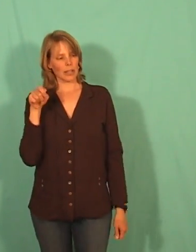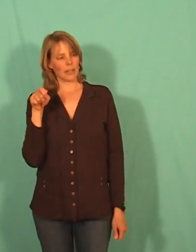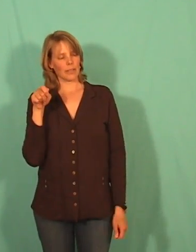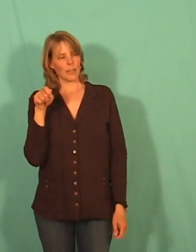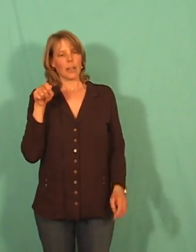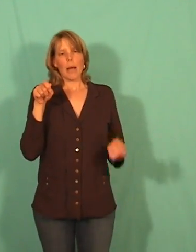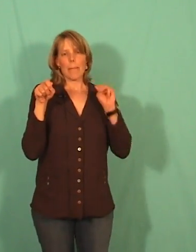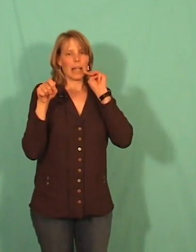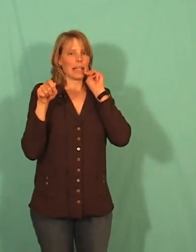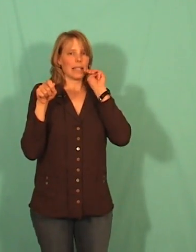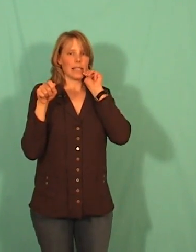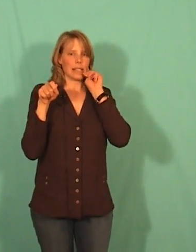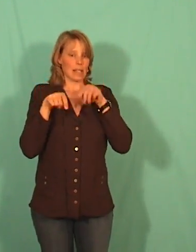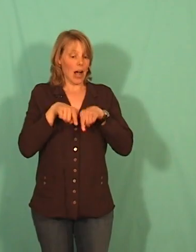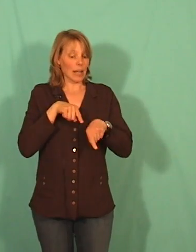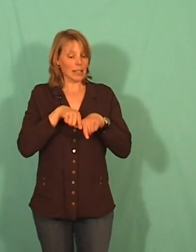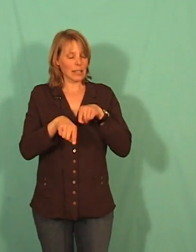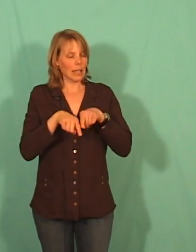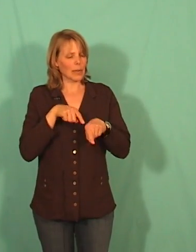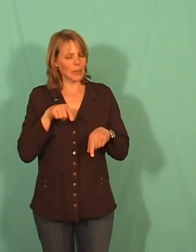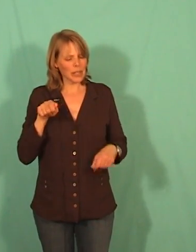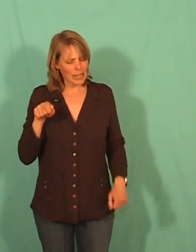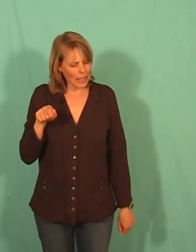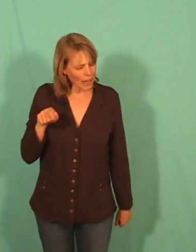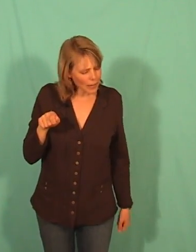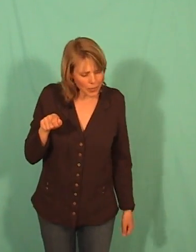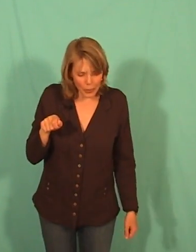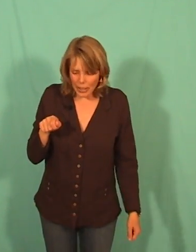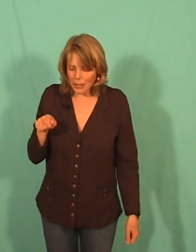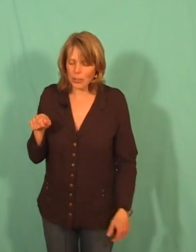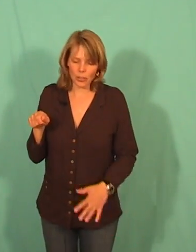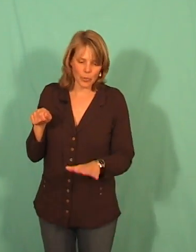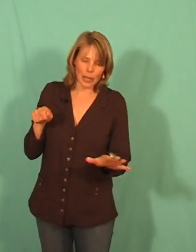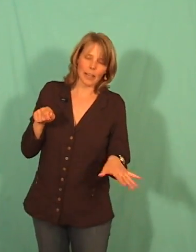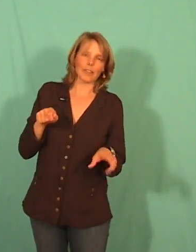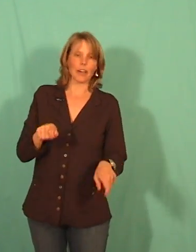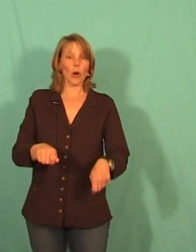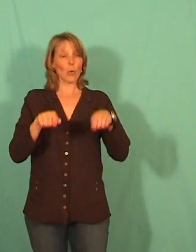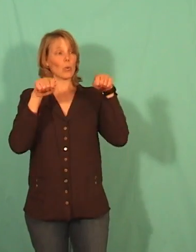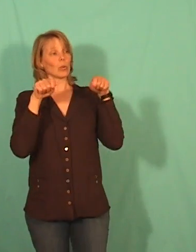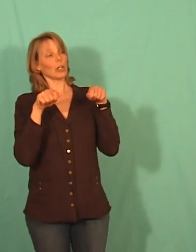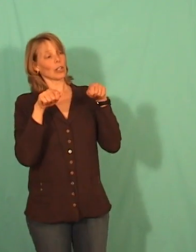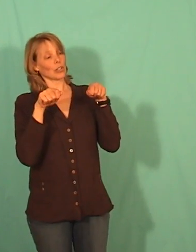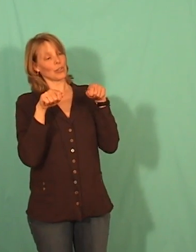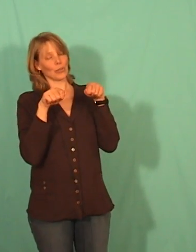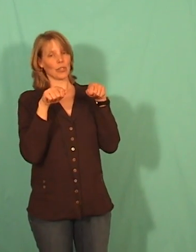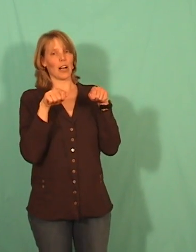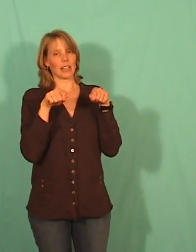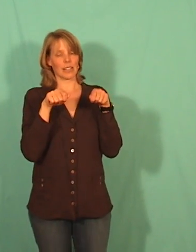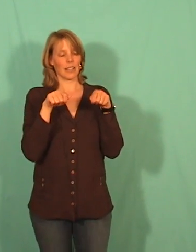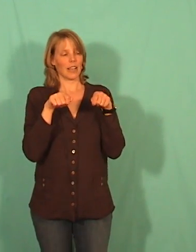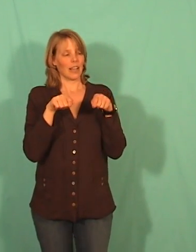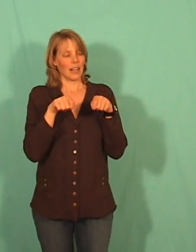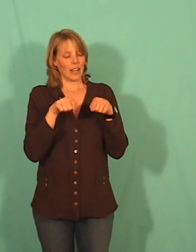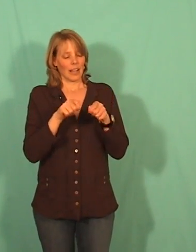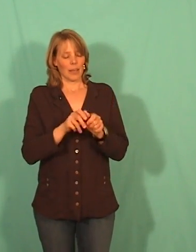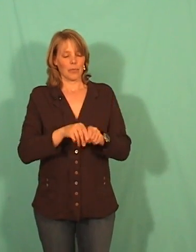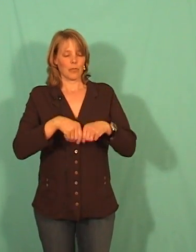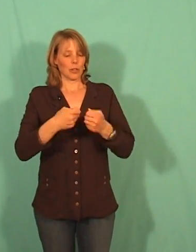of Melanie's socks. Where's the other one? And you look around and you find, oh, look, 2 socks. And fold them